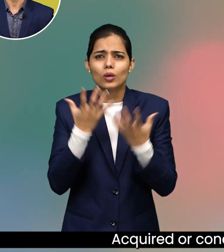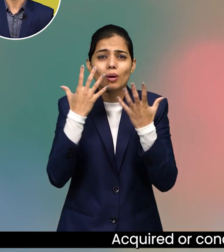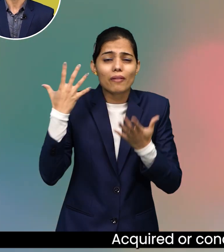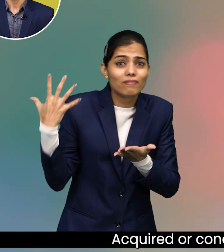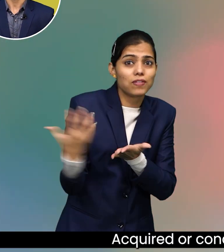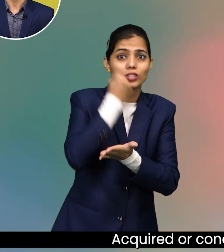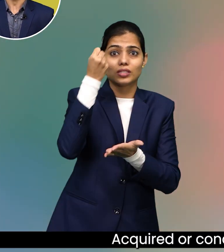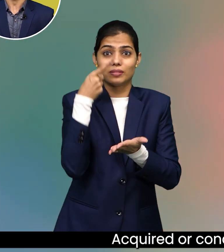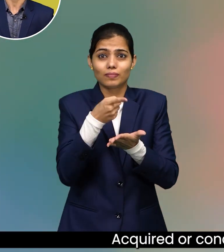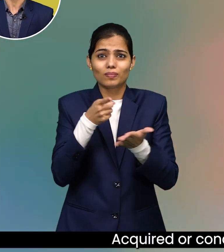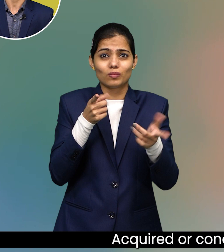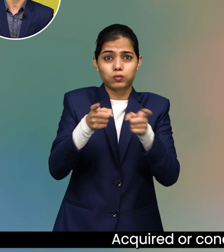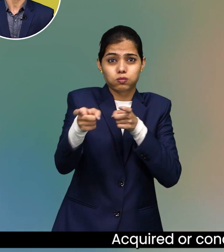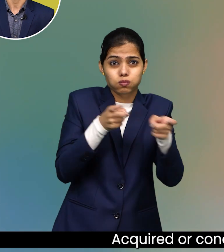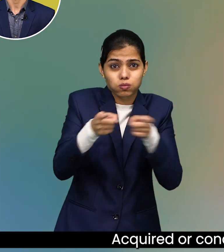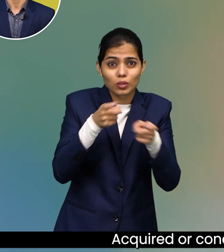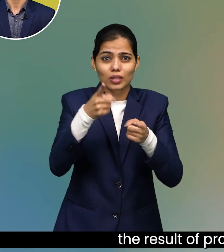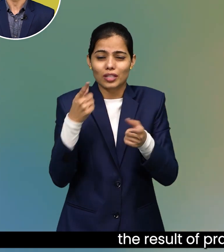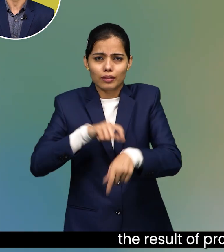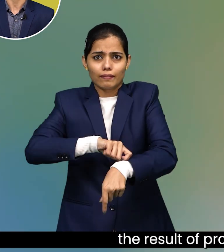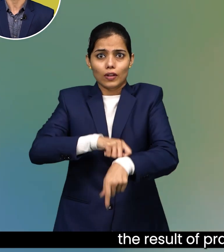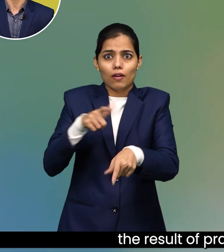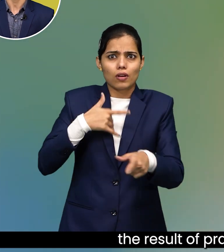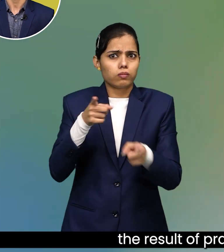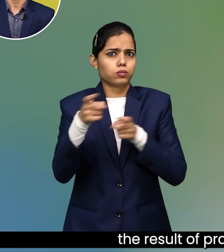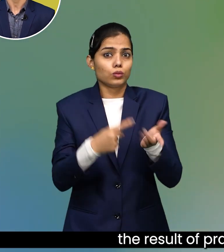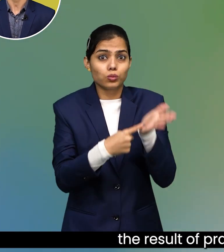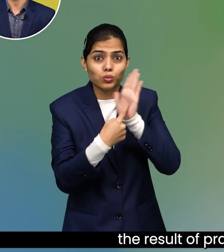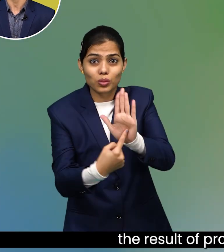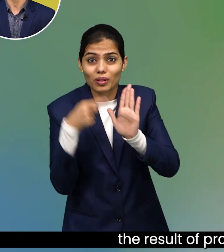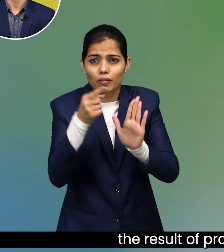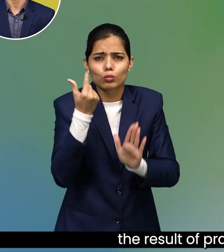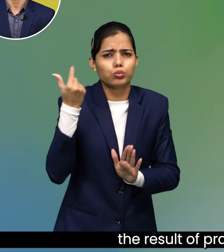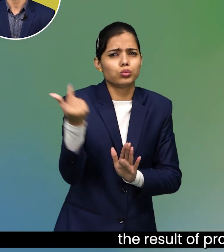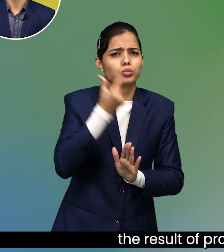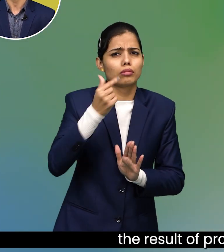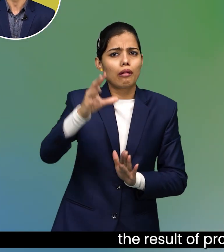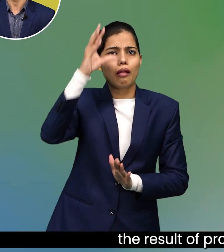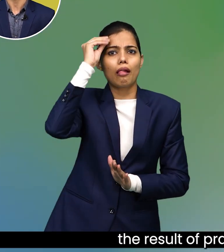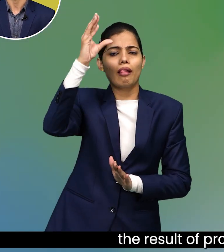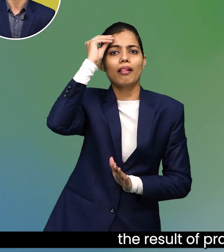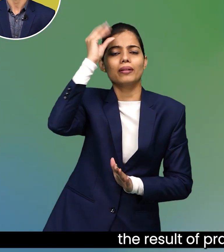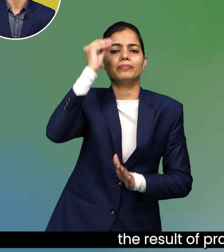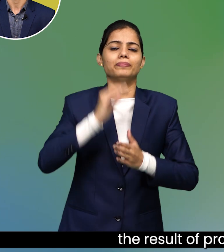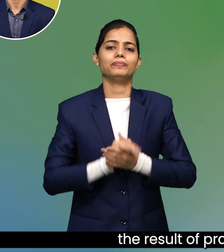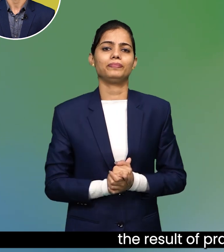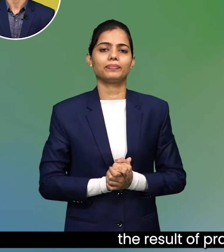Acquired or conditioned reflexes are the result of practice and learning.